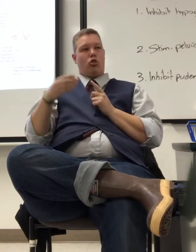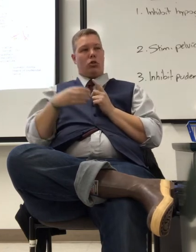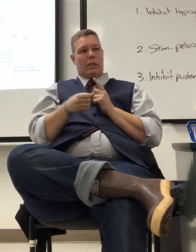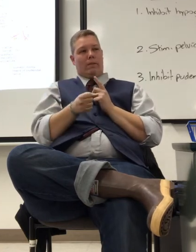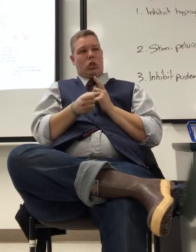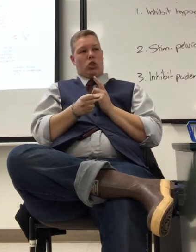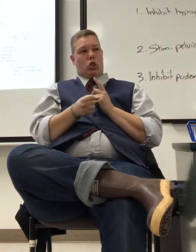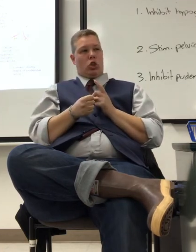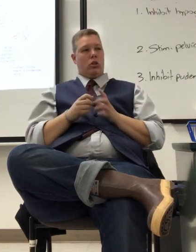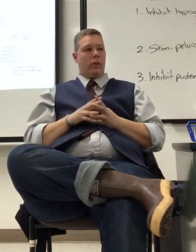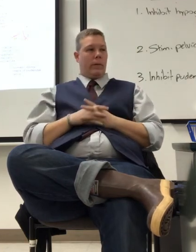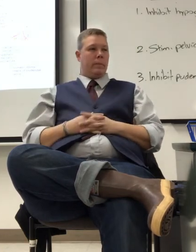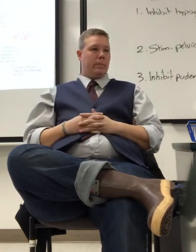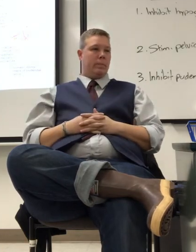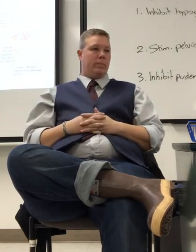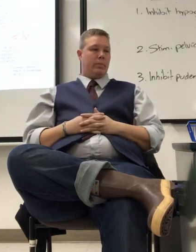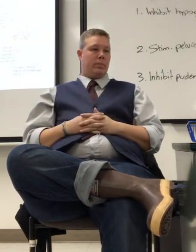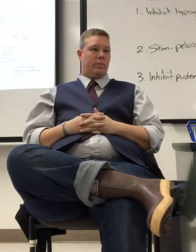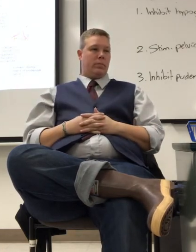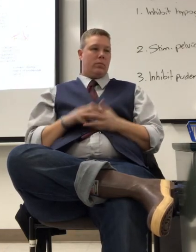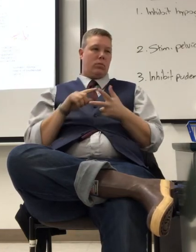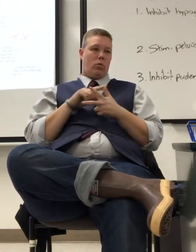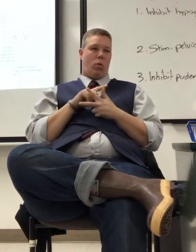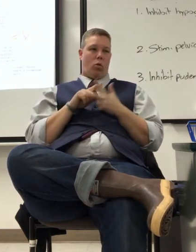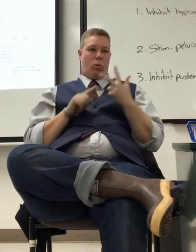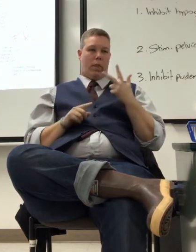the external